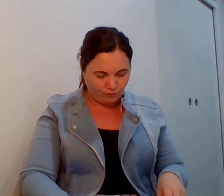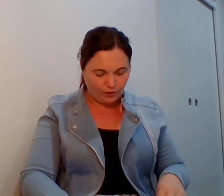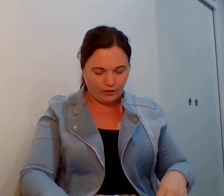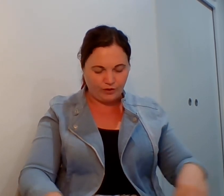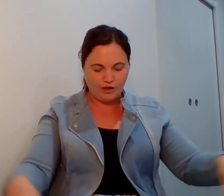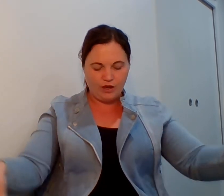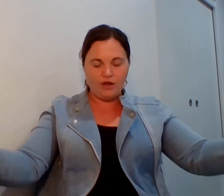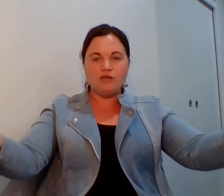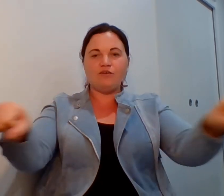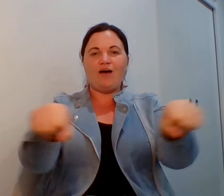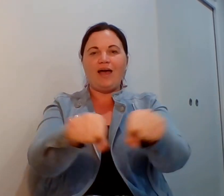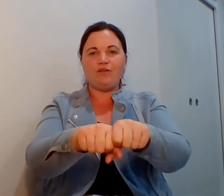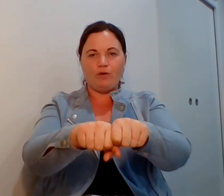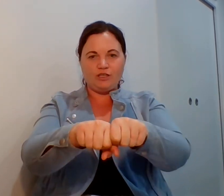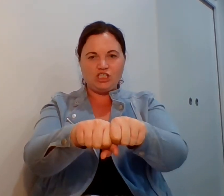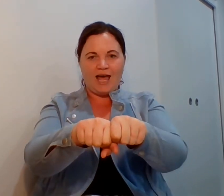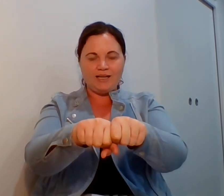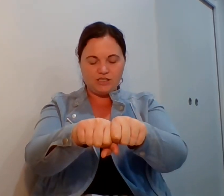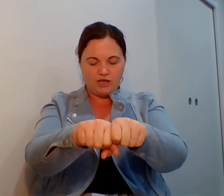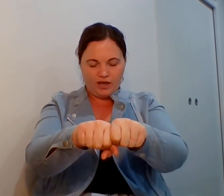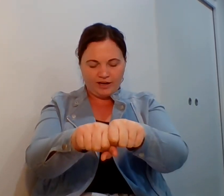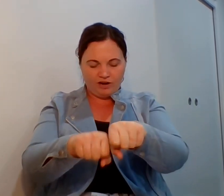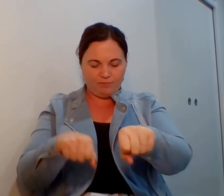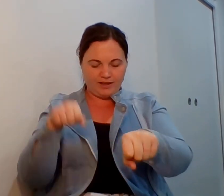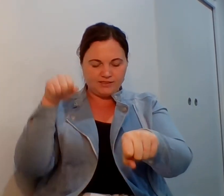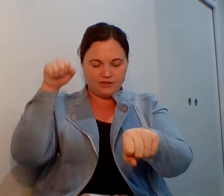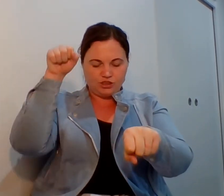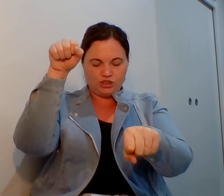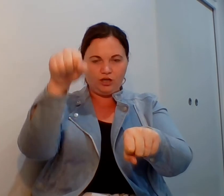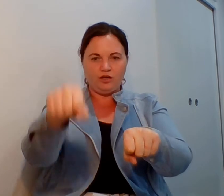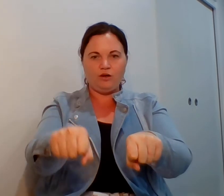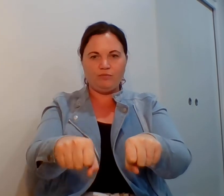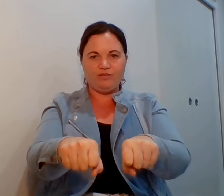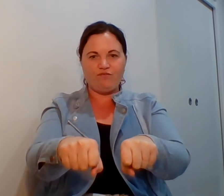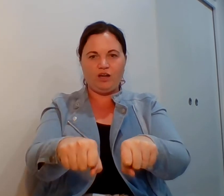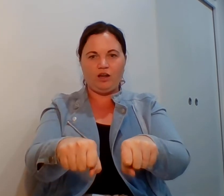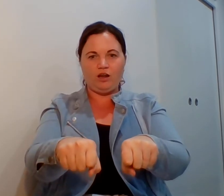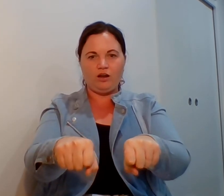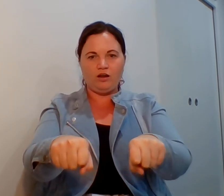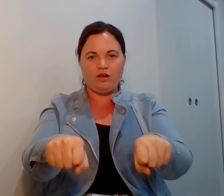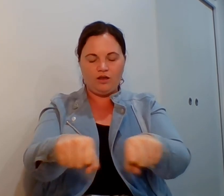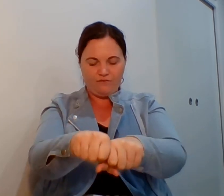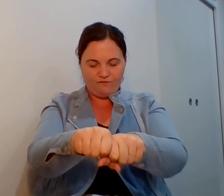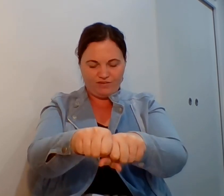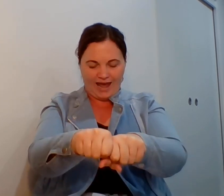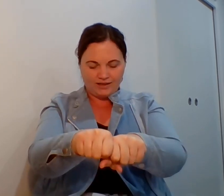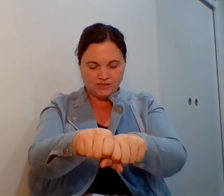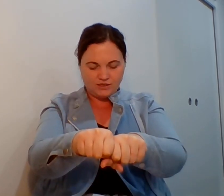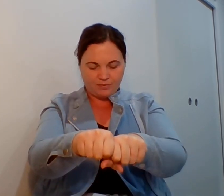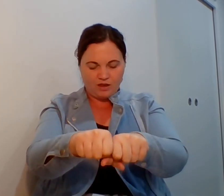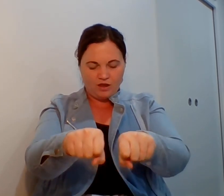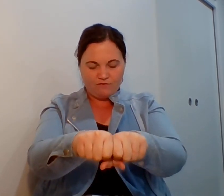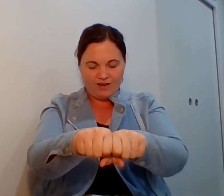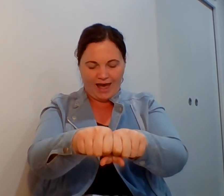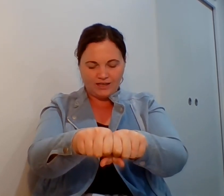word. So if I had the word chat and I replaced the ch with fl. Flat. Flat.